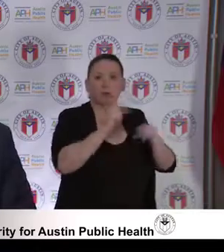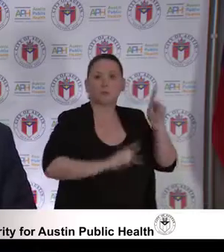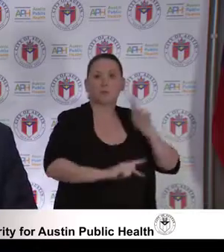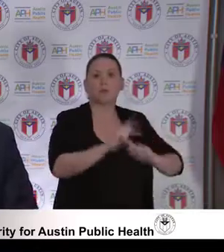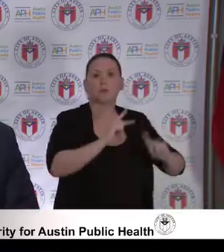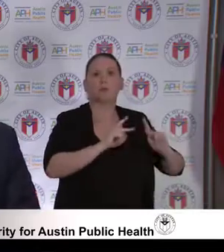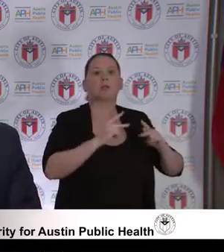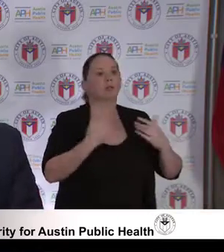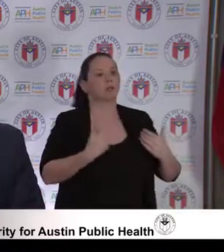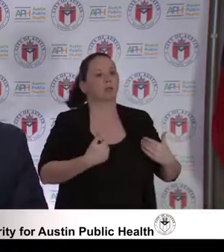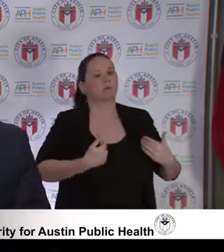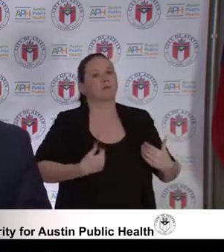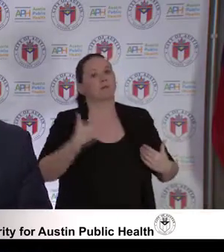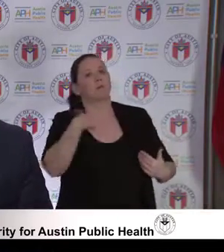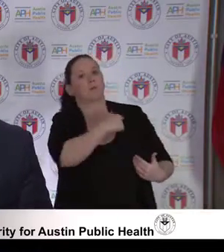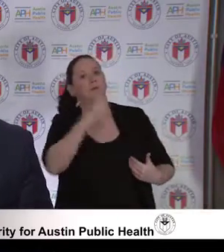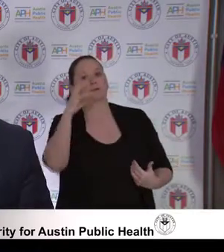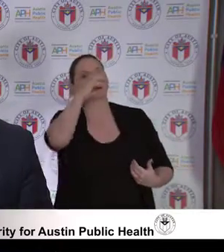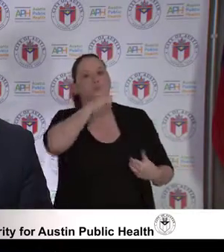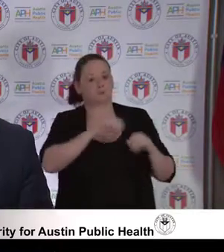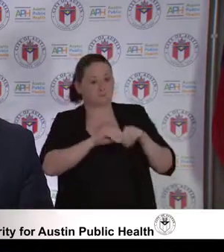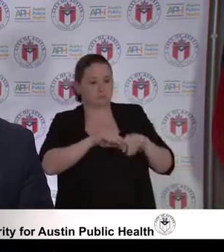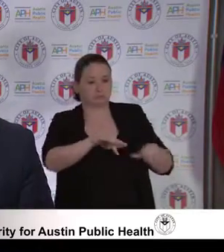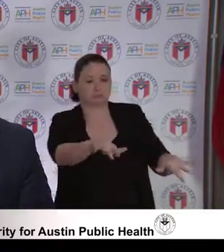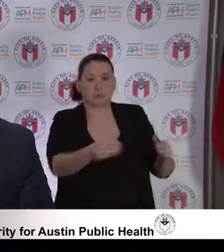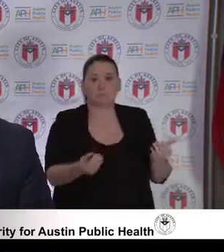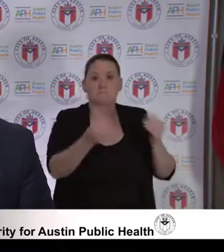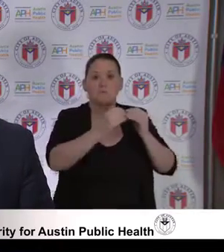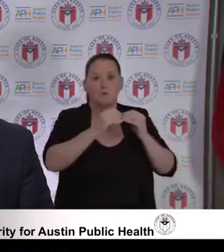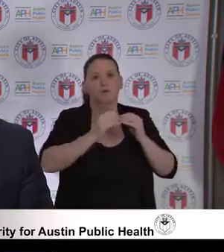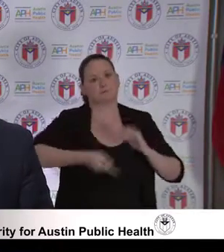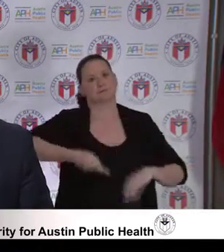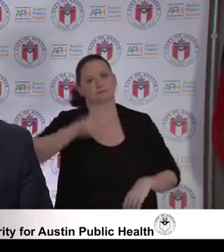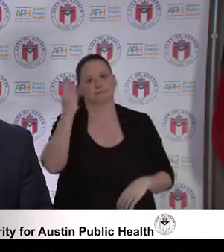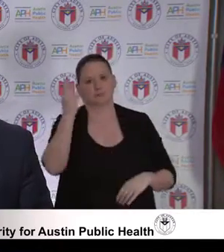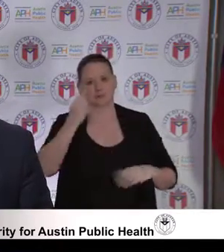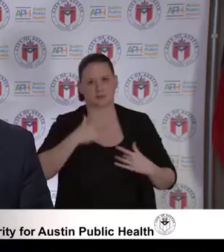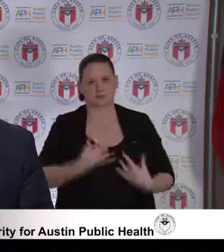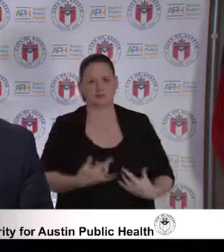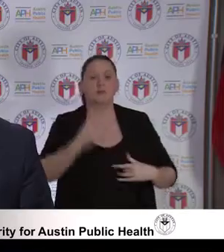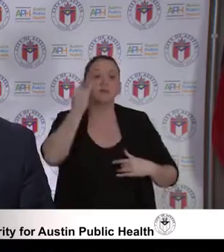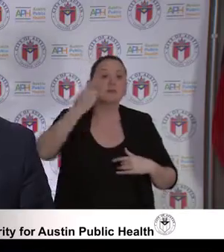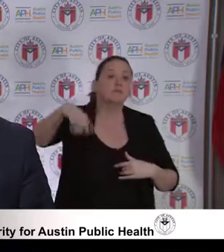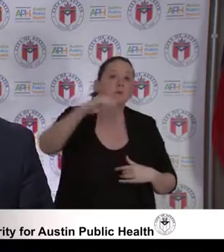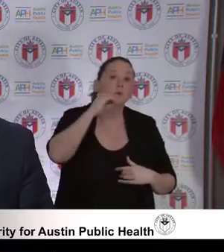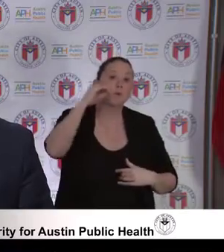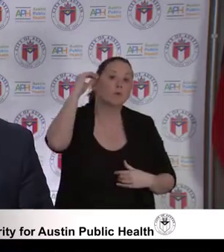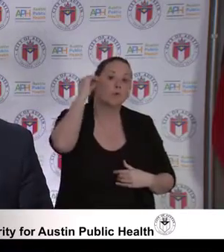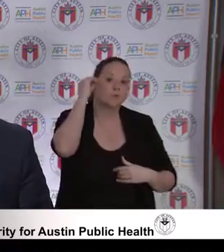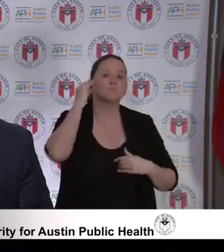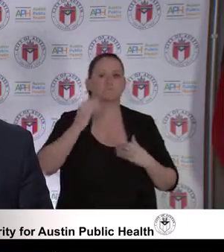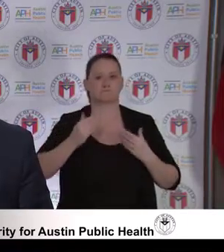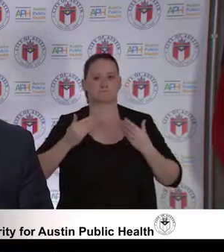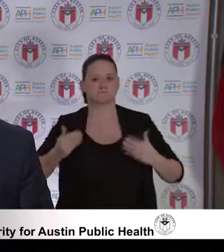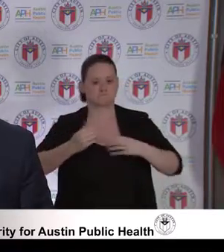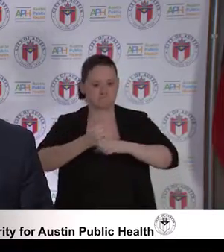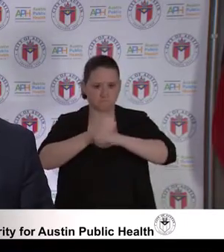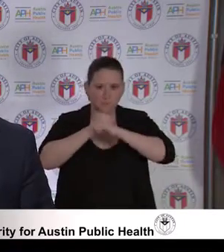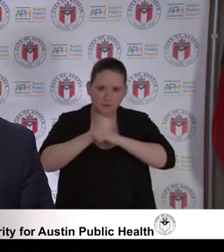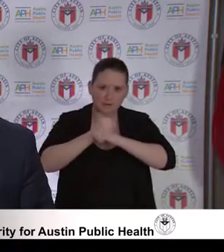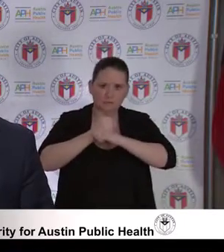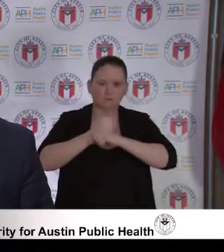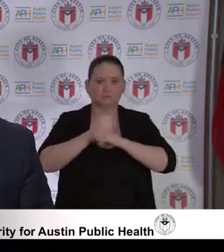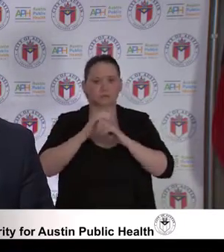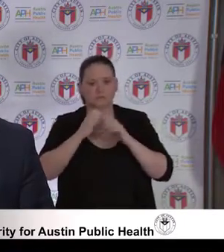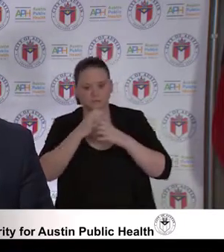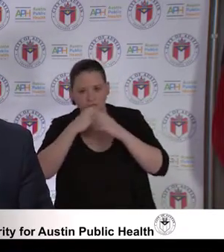our estimation the risk for further community spread is high, and that individuals at home should take appropriate action to protect themselves and